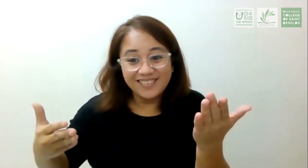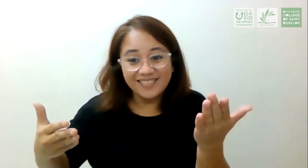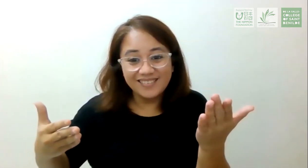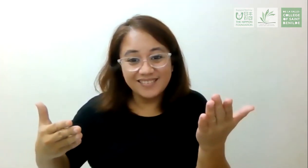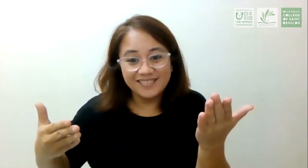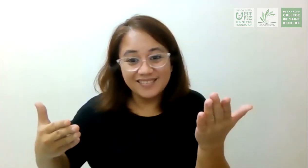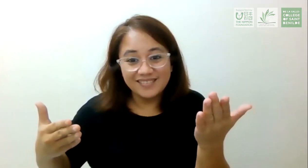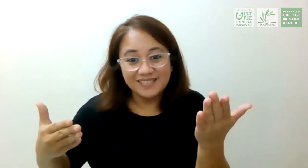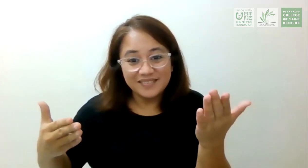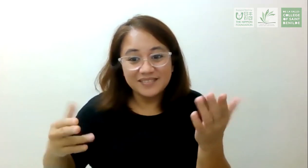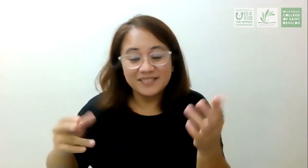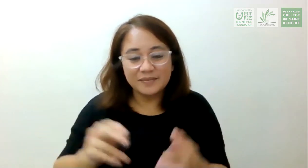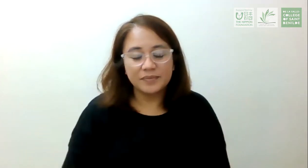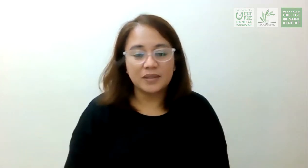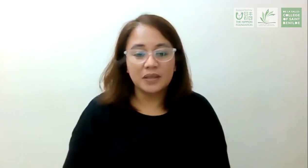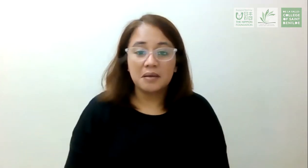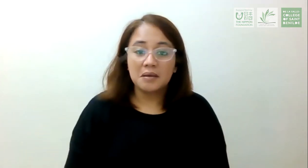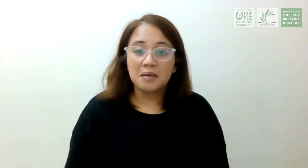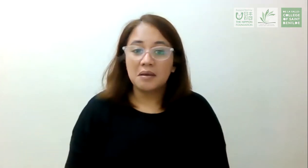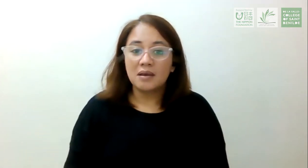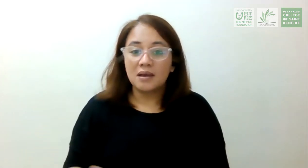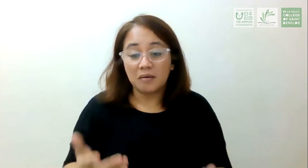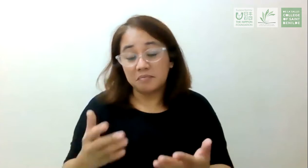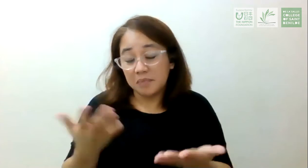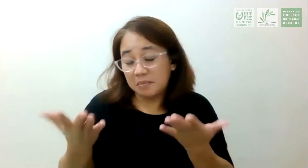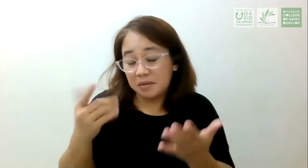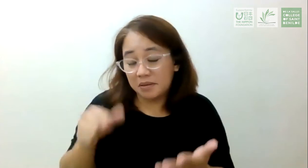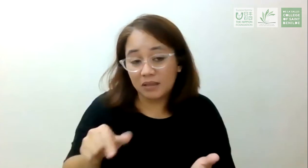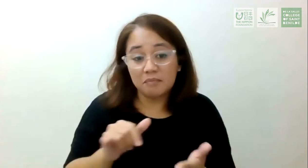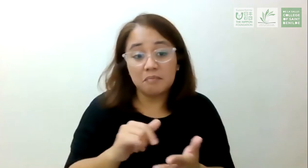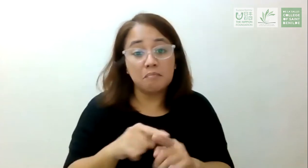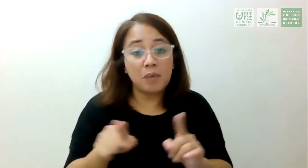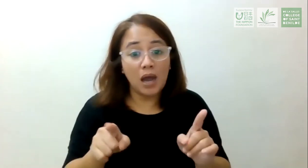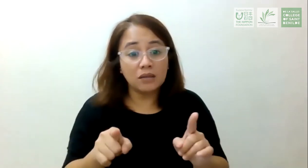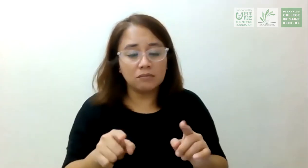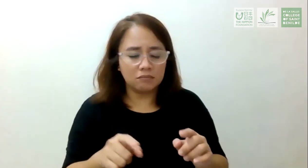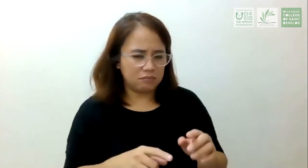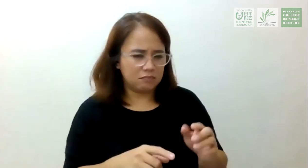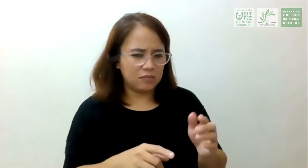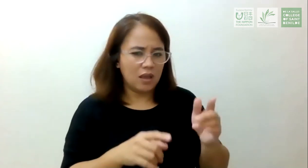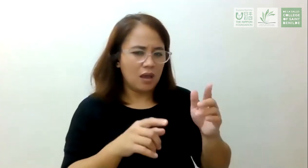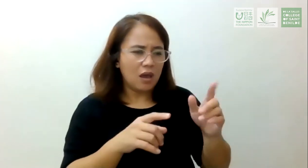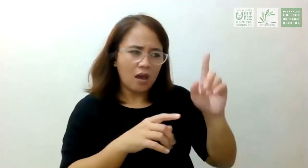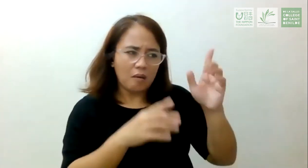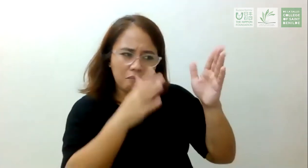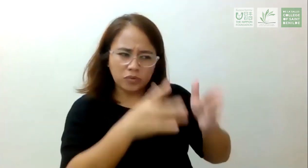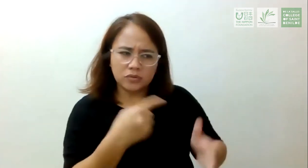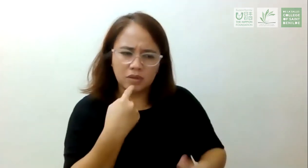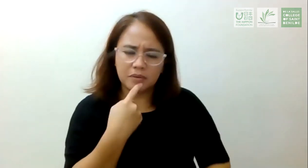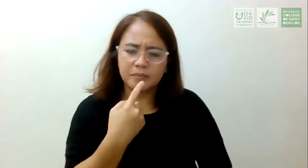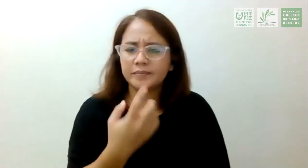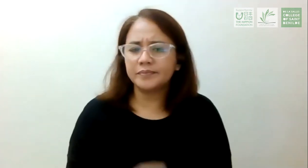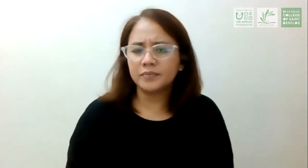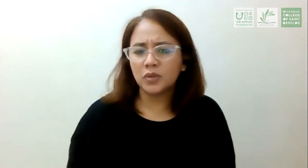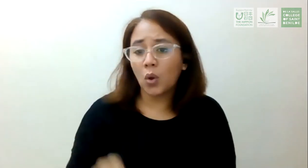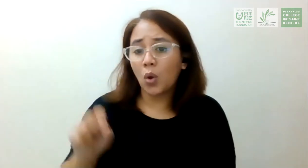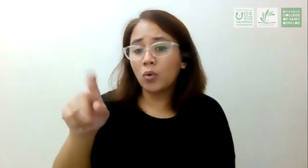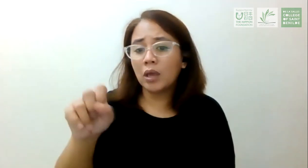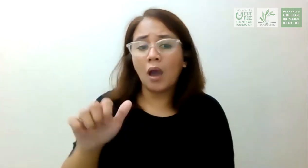You may have been taught that, okay? But then someone can say, okay, what about love? Is love a